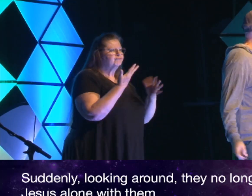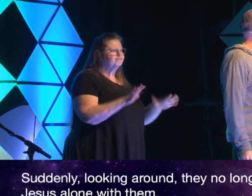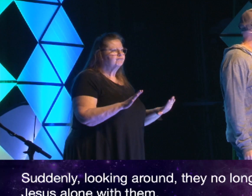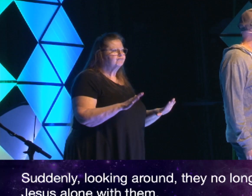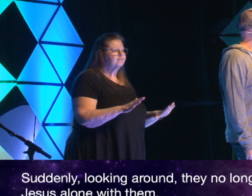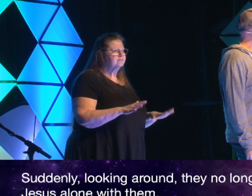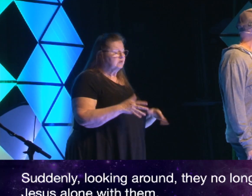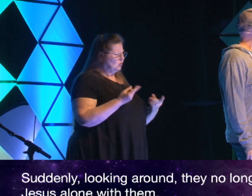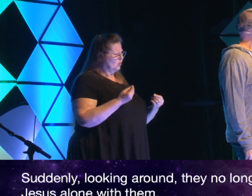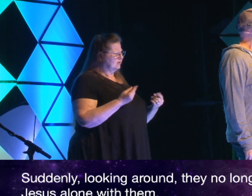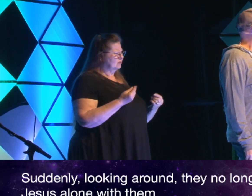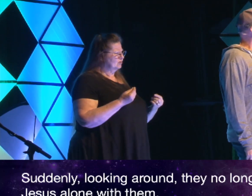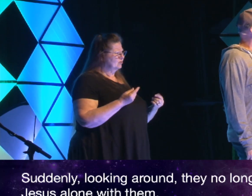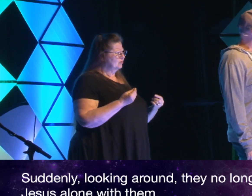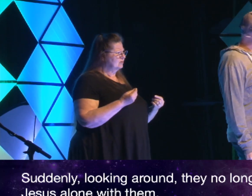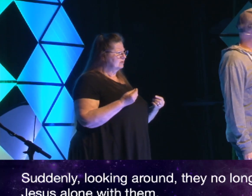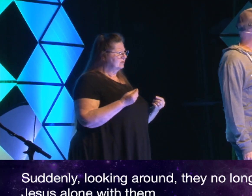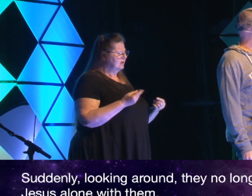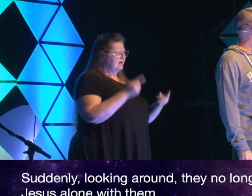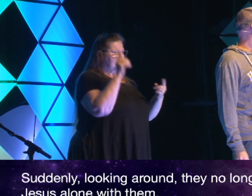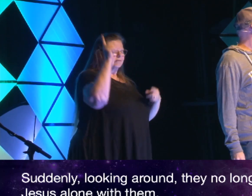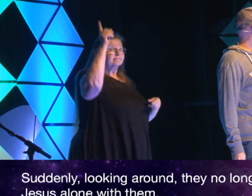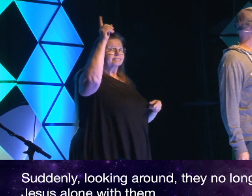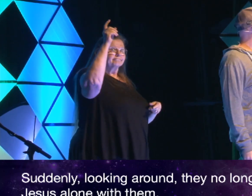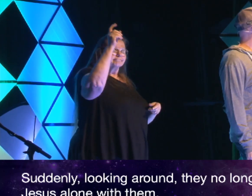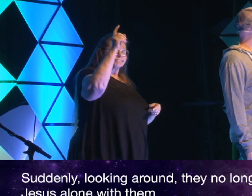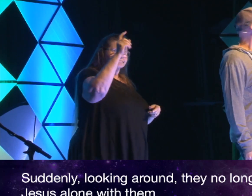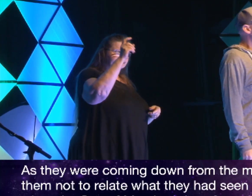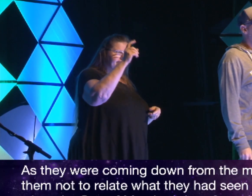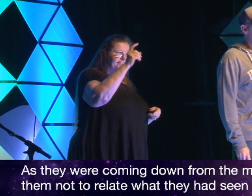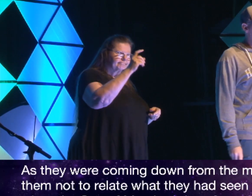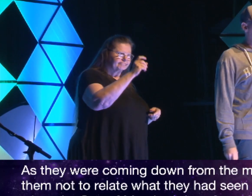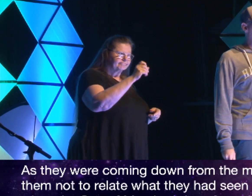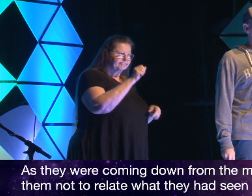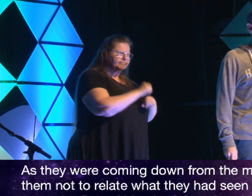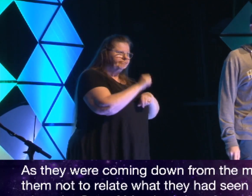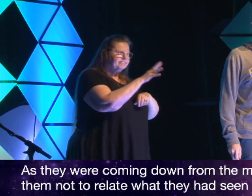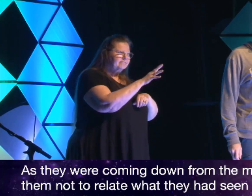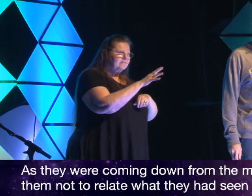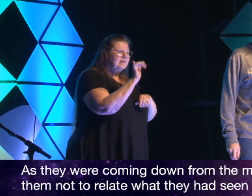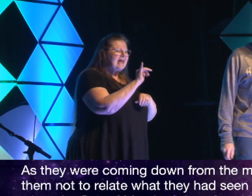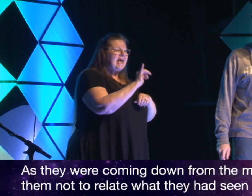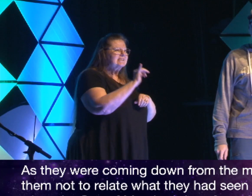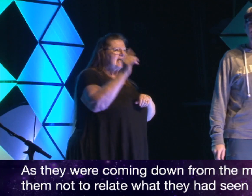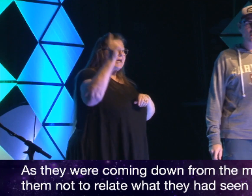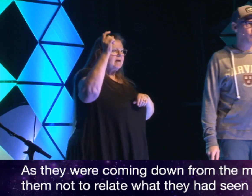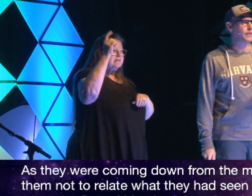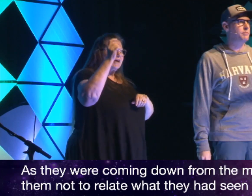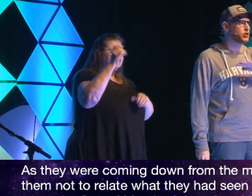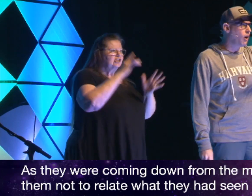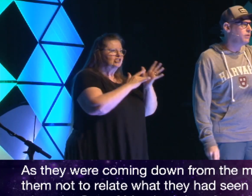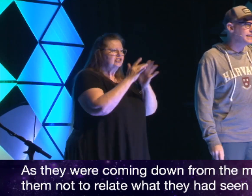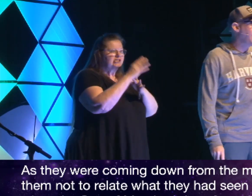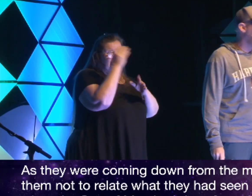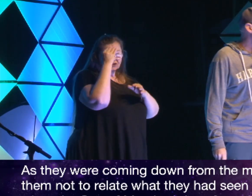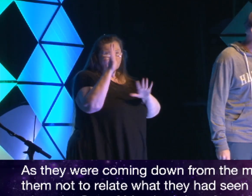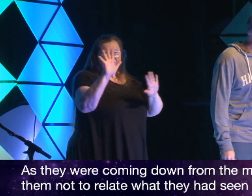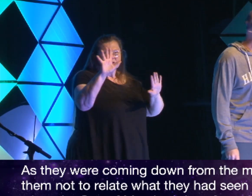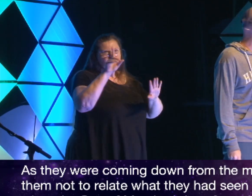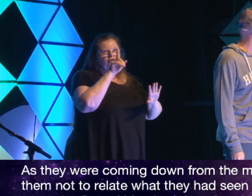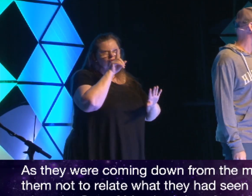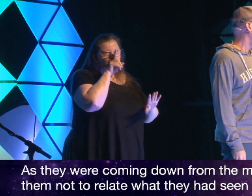do? They come down the mountain. It says, as they came down from the mountain, Jesus told them, don't